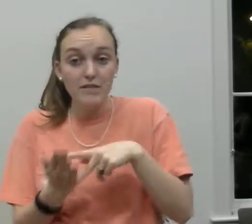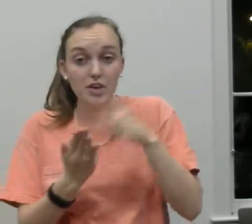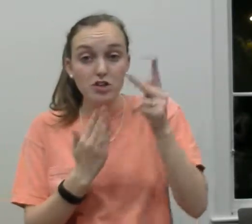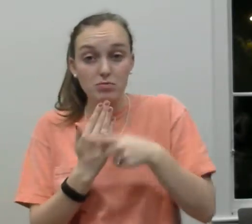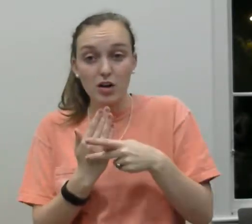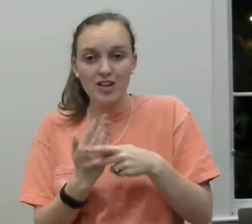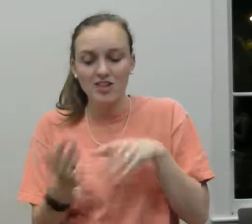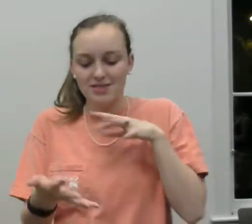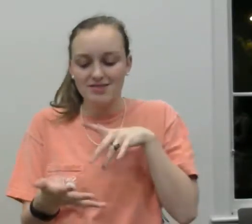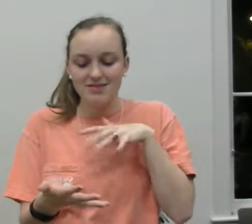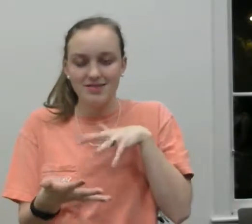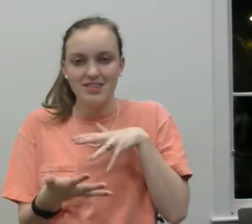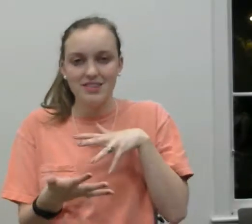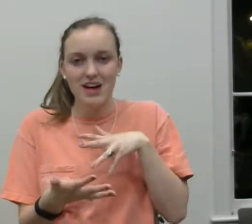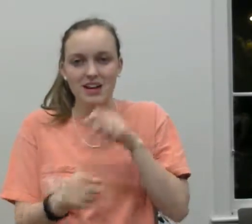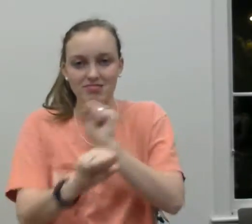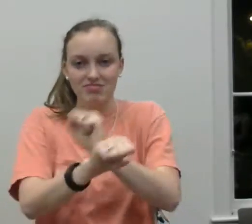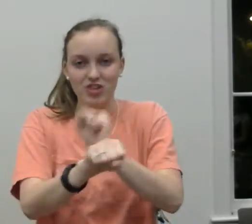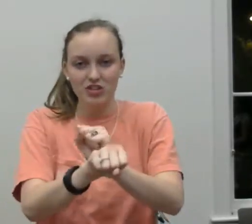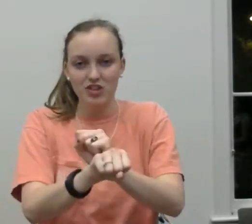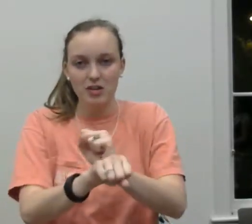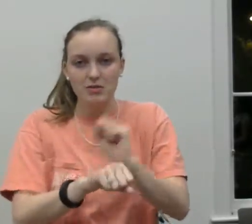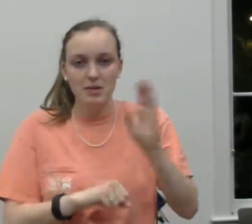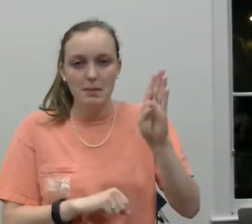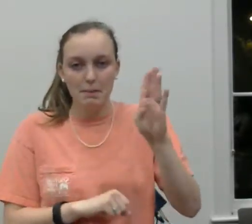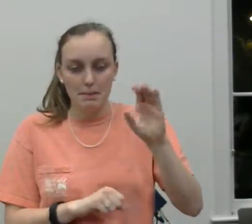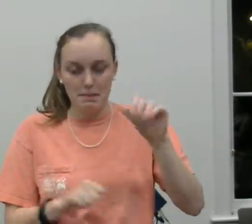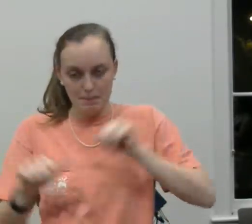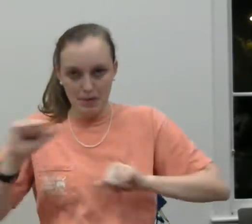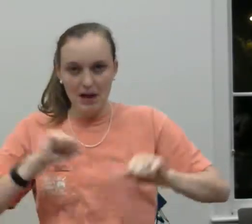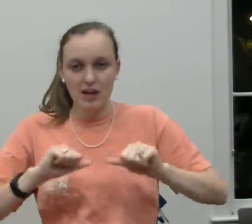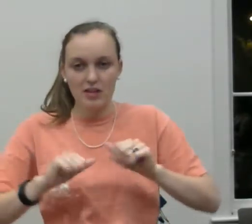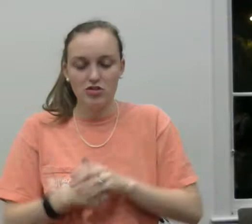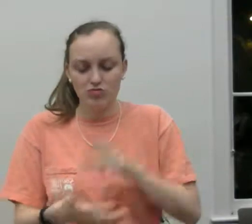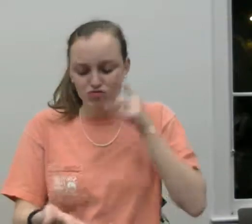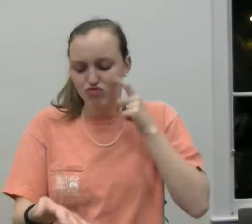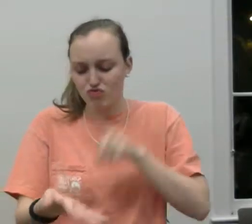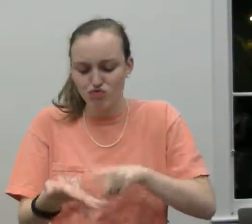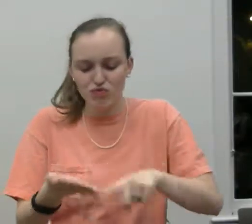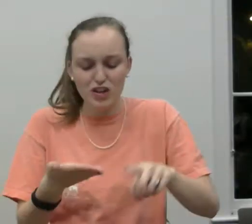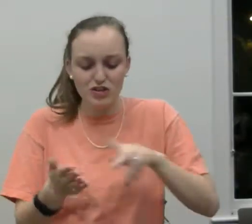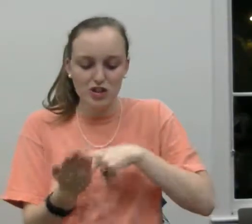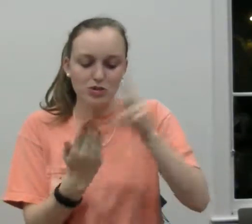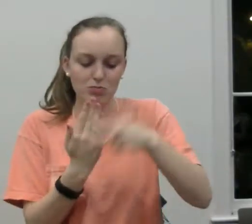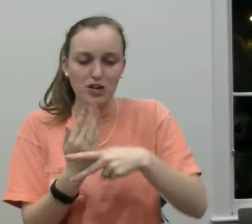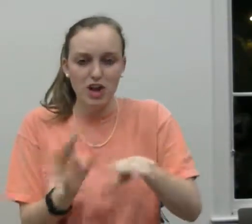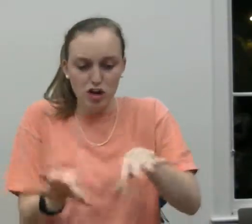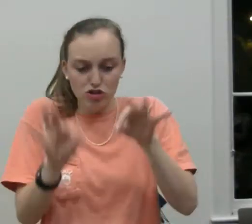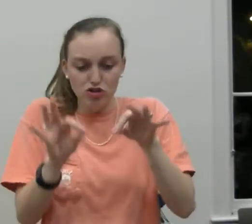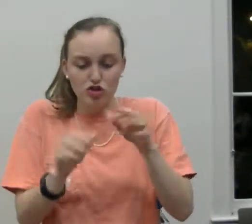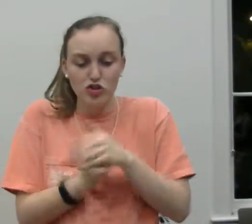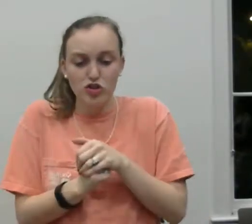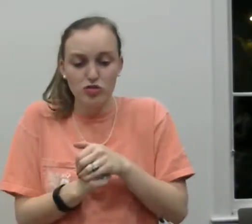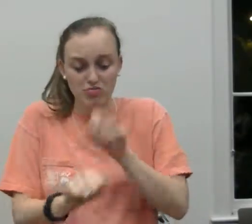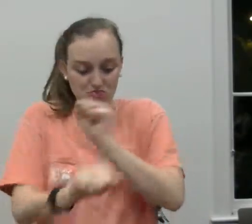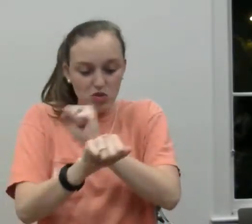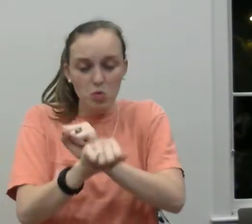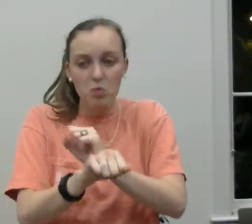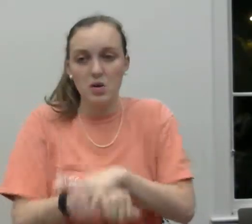in biology. And so what we're going to be doing is you're going to have a research project, and you're going to choose a biological career. It can be a